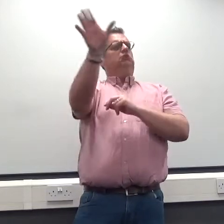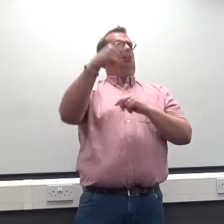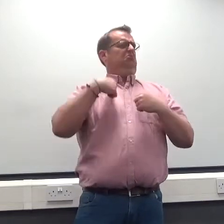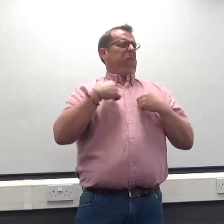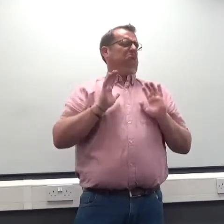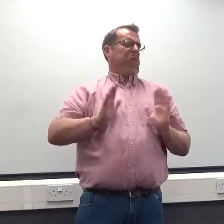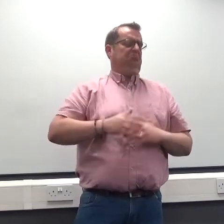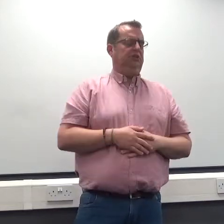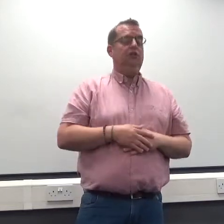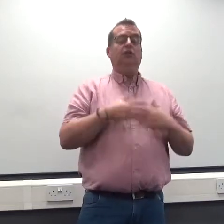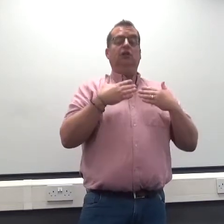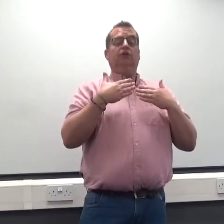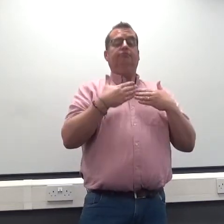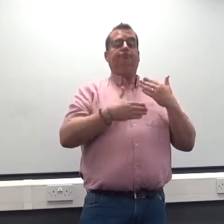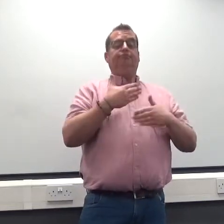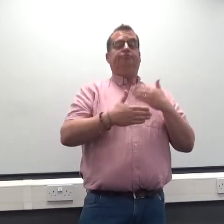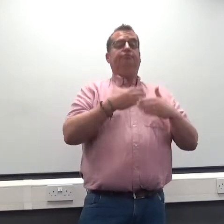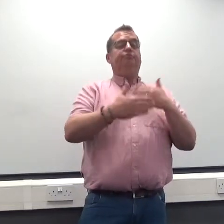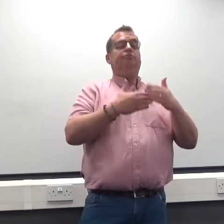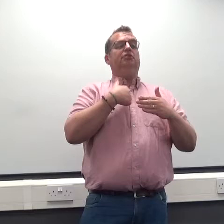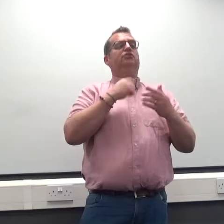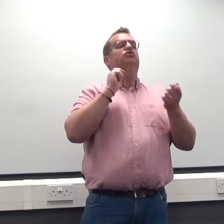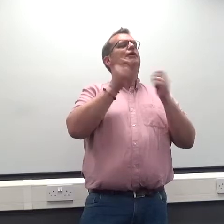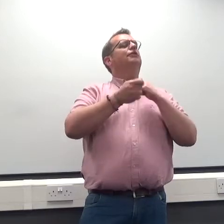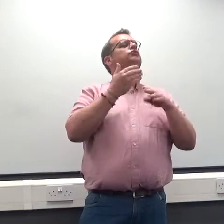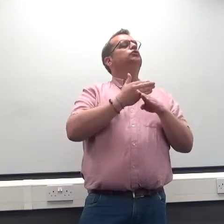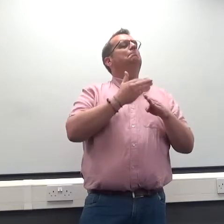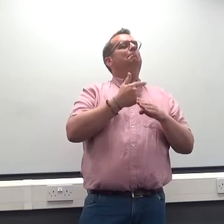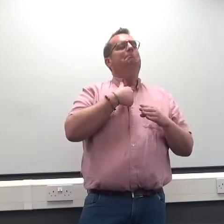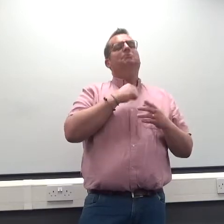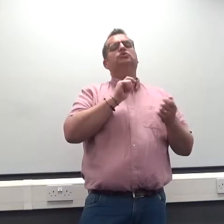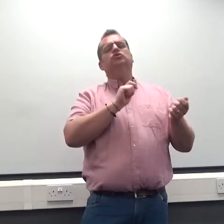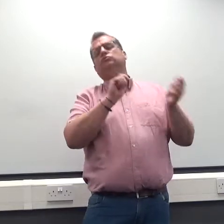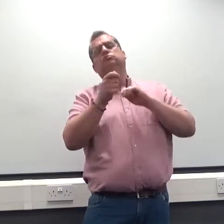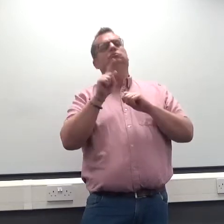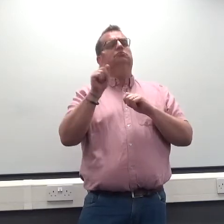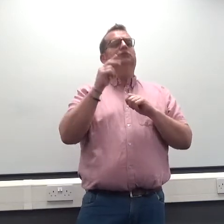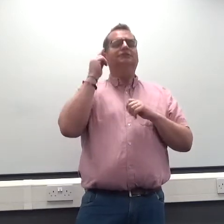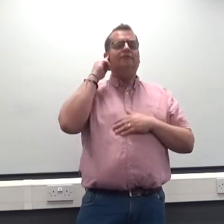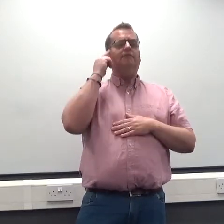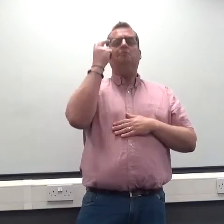were learning sign language could sign as well. And there was a lot of deaf people employed as well, which meant that it was a fully immersive signing environment.